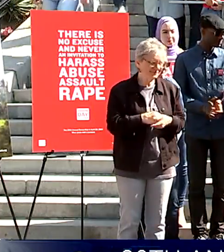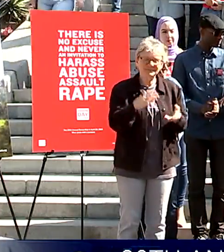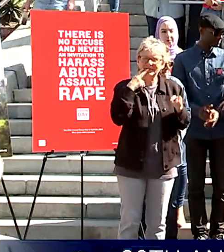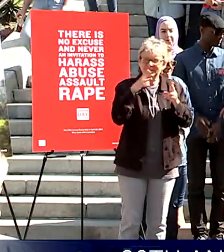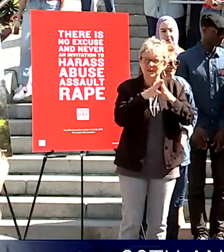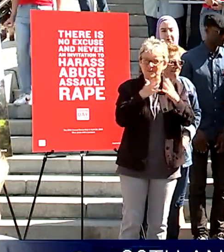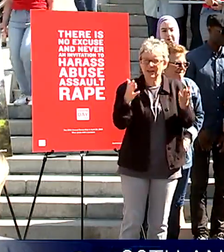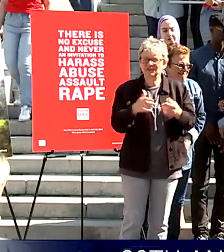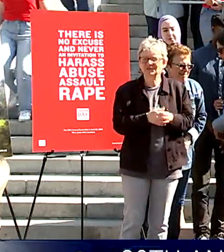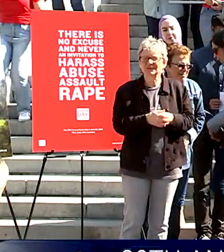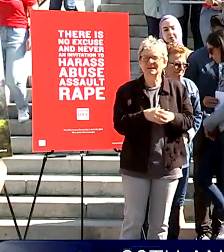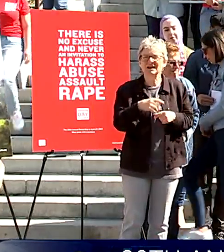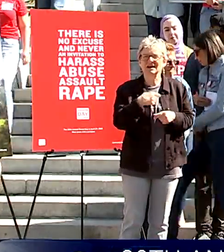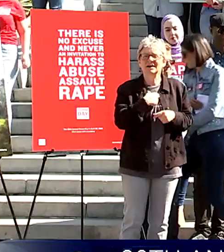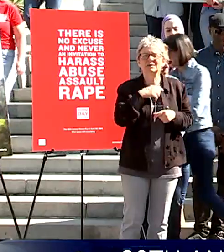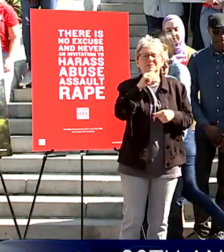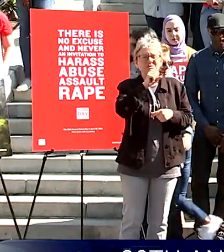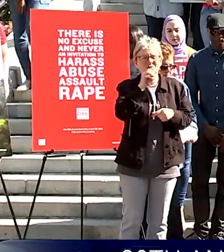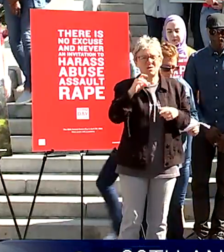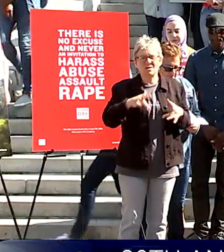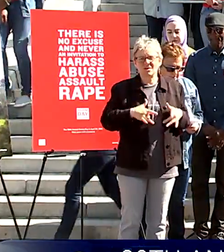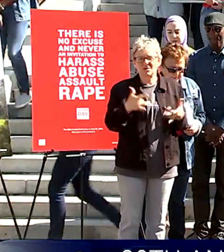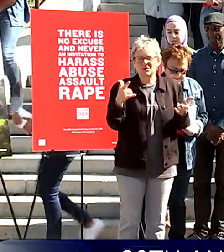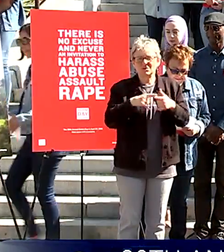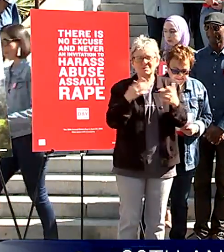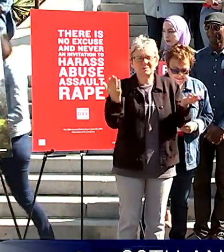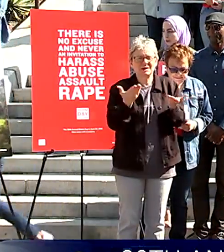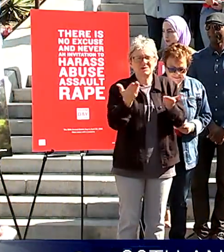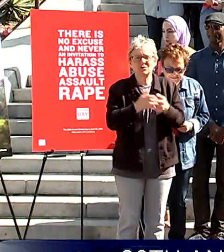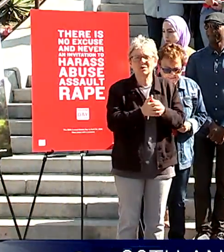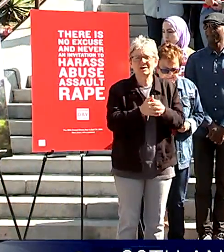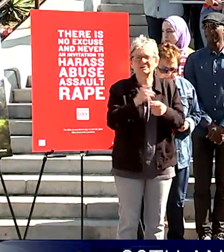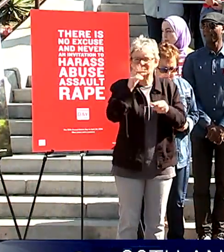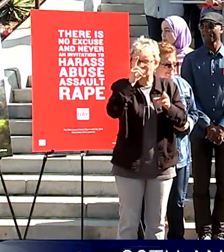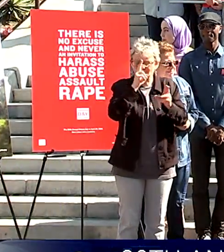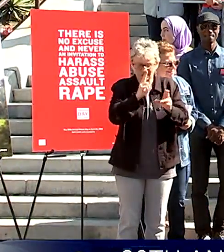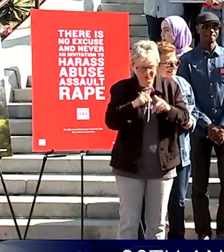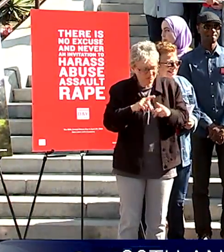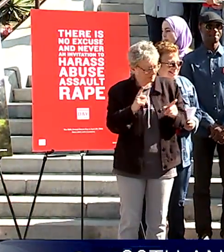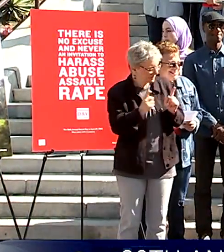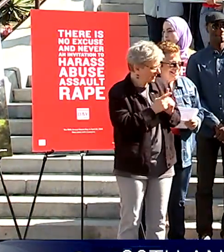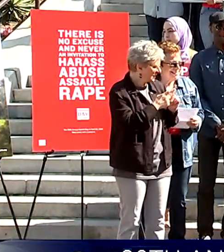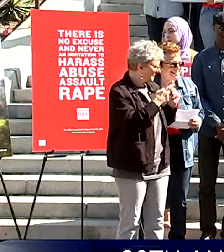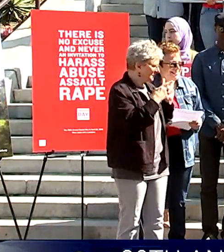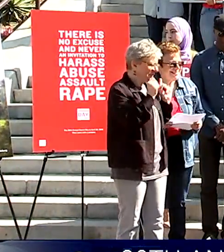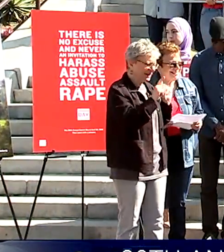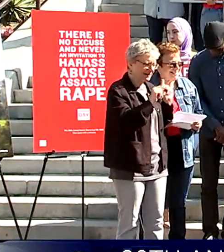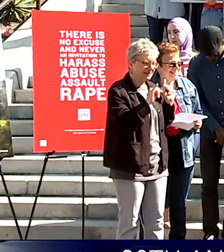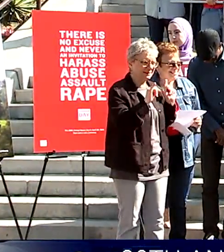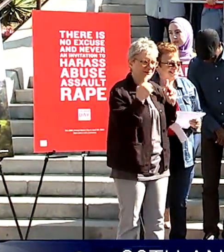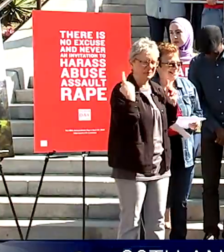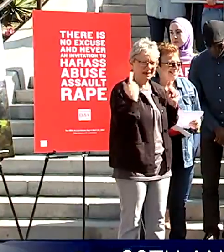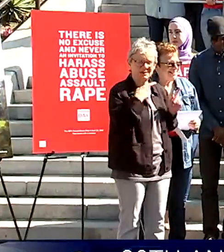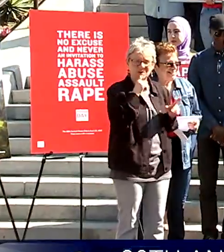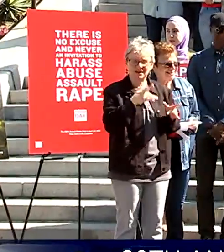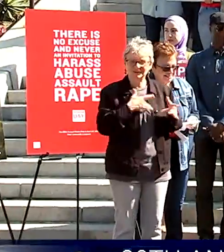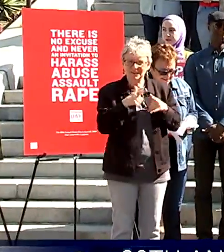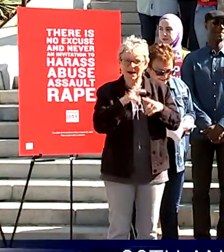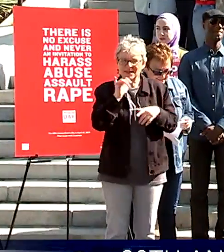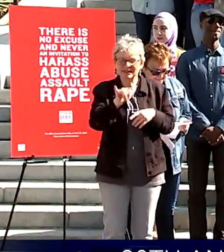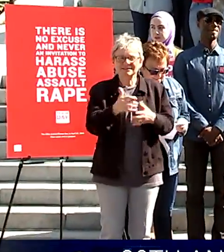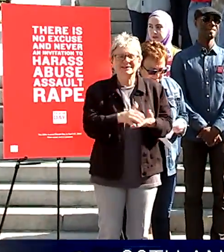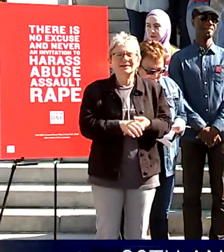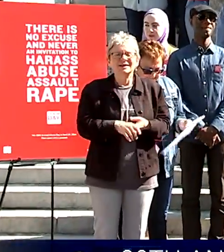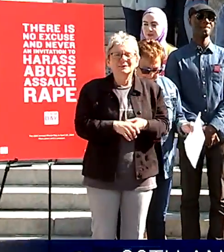Thank you very much. I am so thrilled to be here, and I'm so honored to meet Patty. I'm really excited about